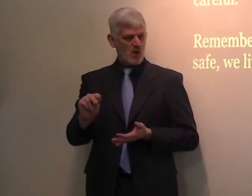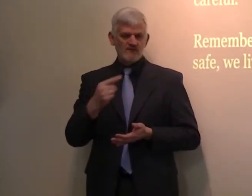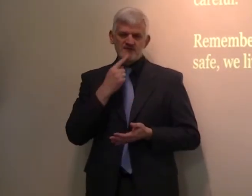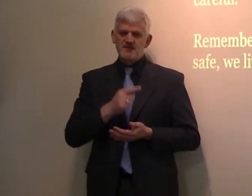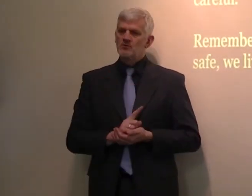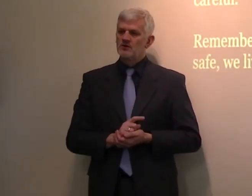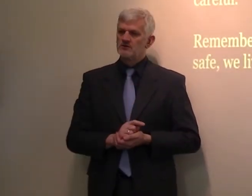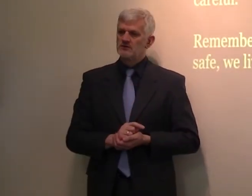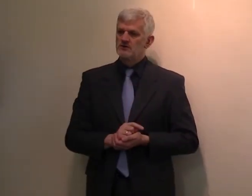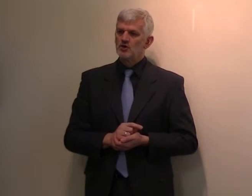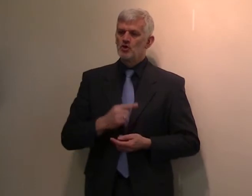Whoever thinketh that he standeth,